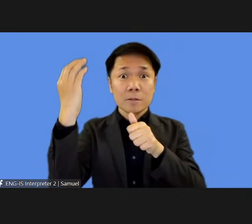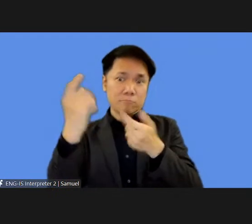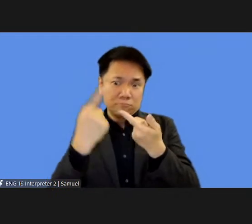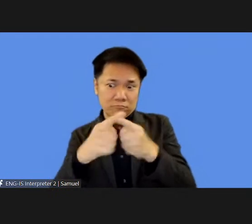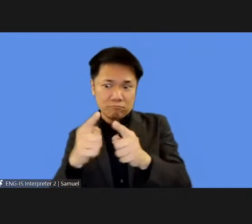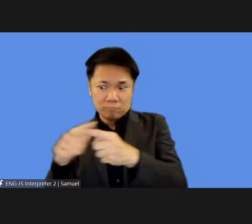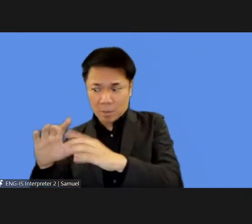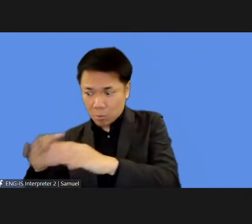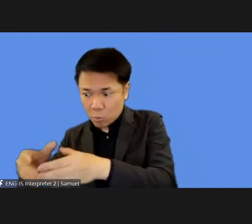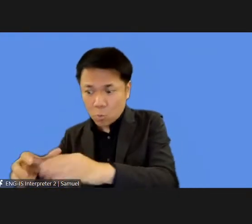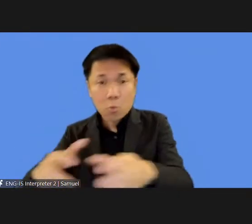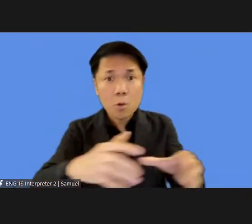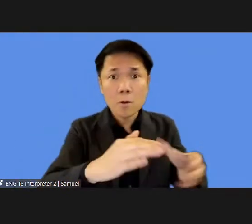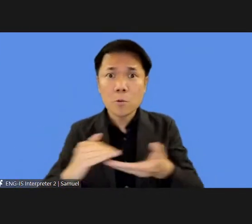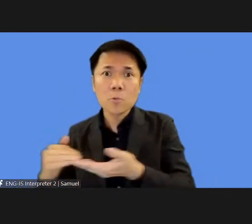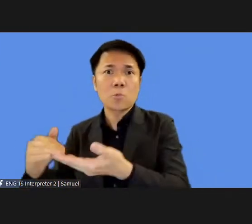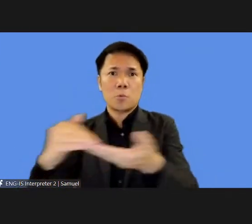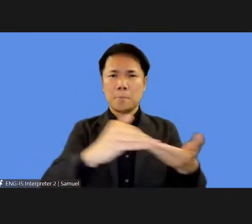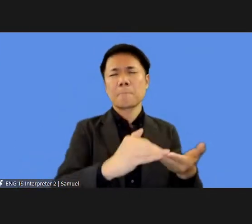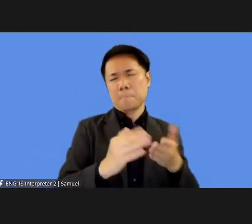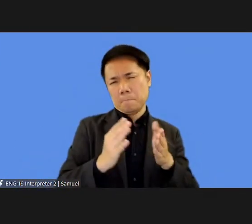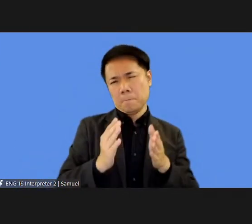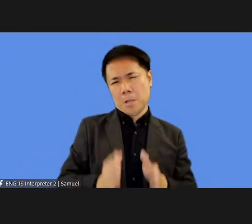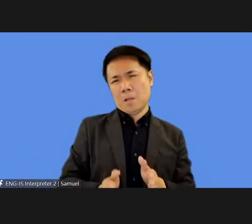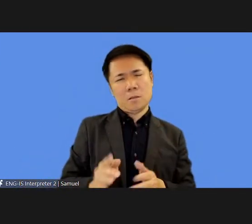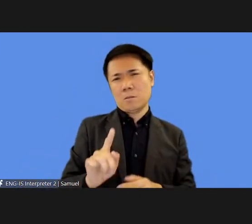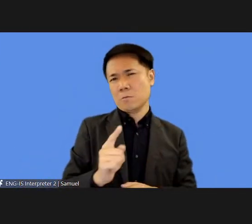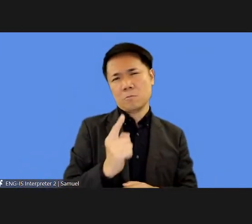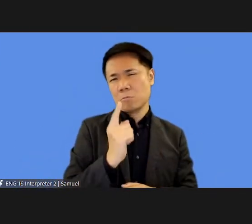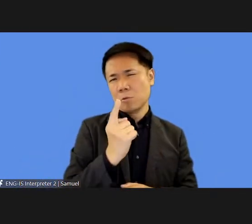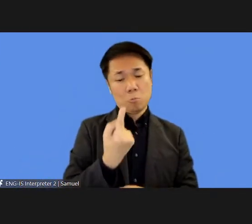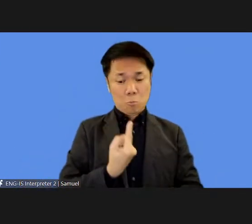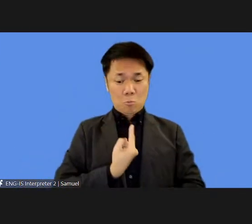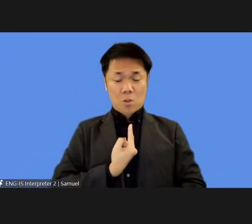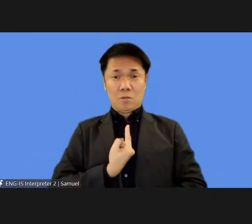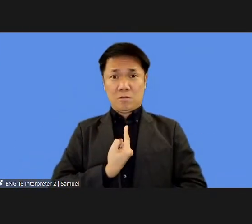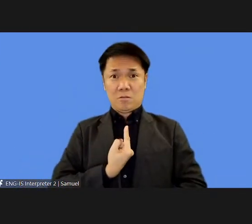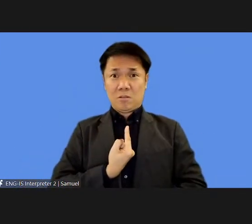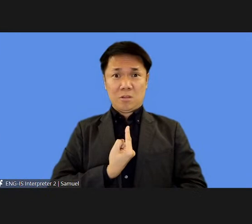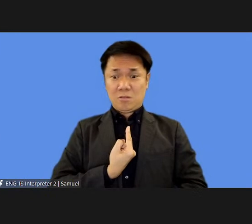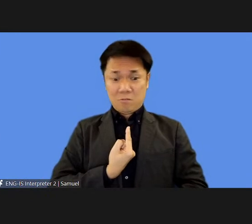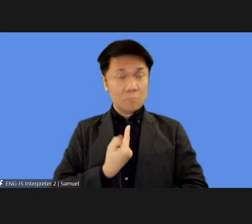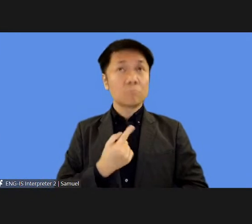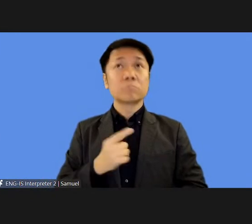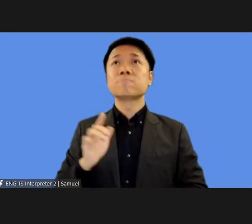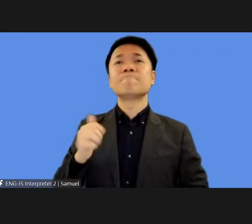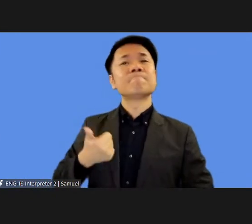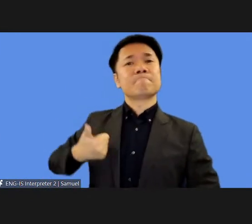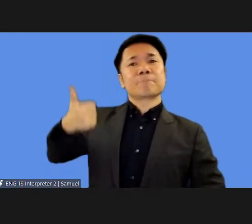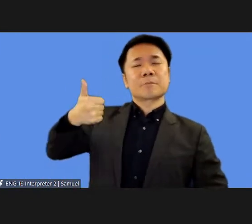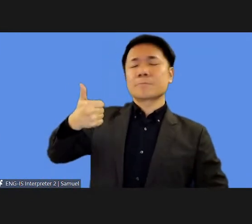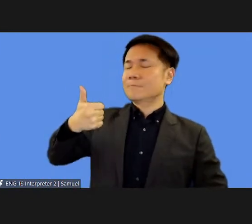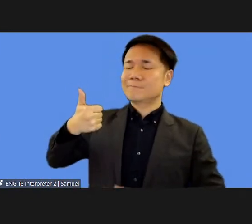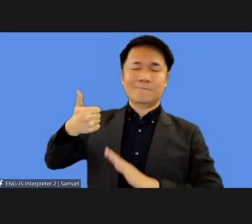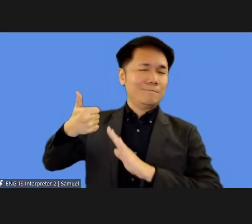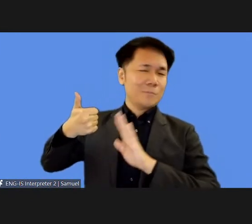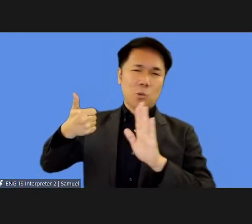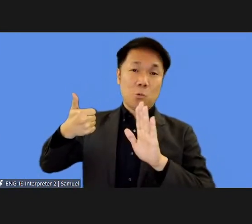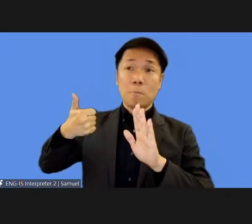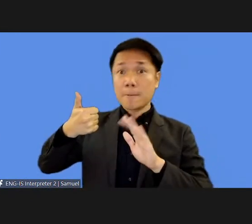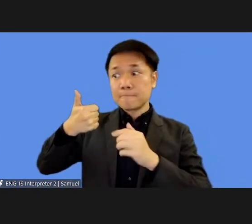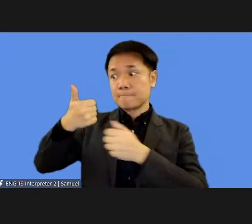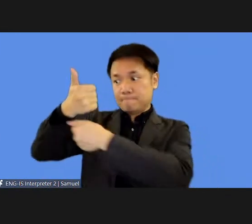person or one institution can do it in addition to the decentralization. I think this is quite inspiring, and thank you very